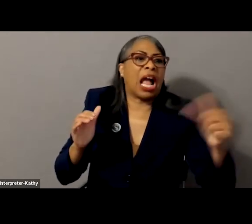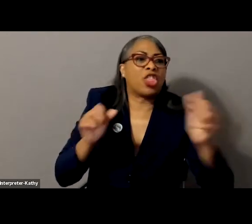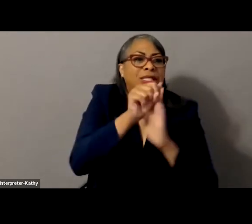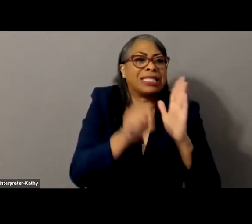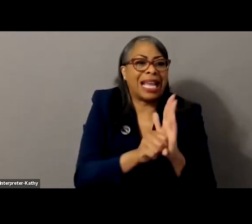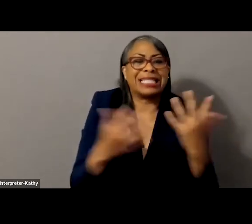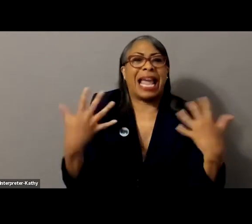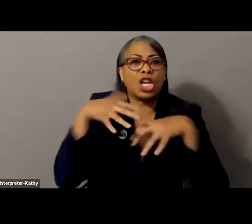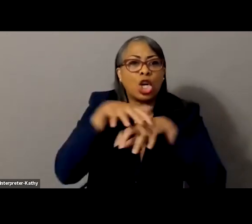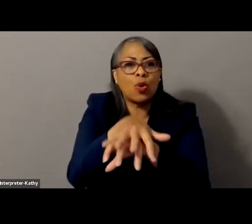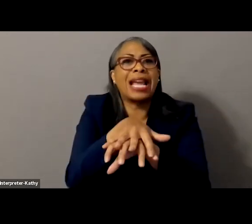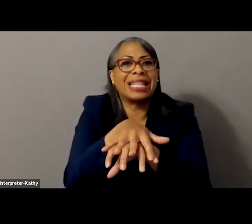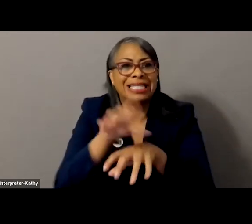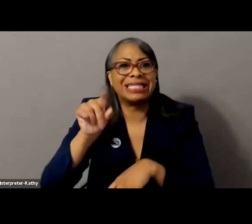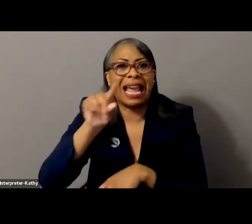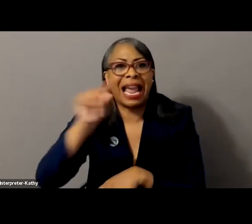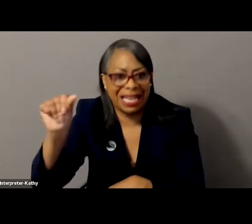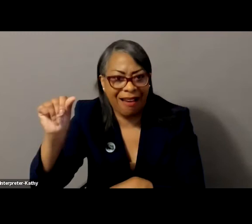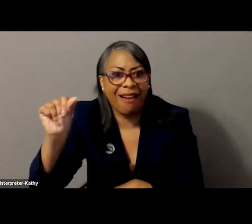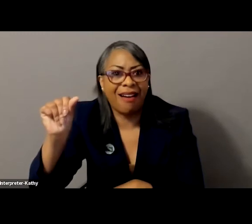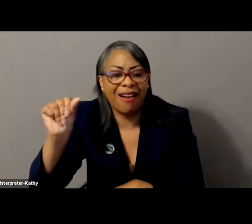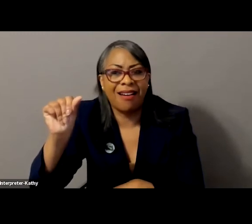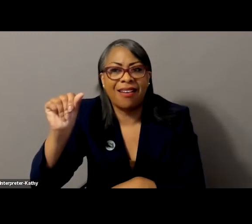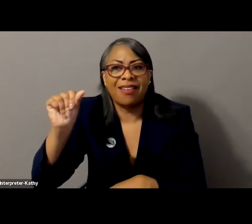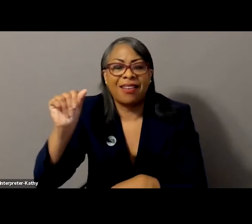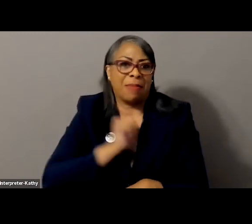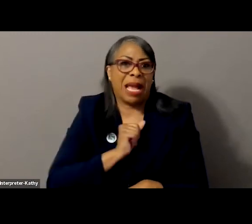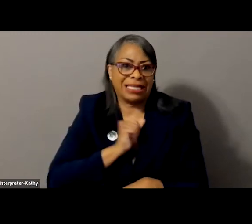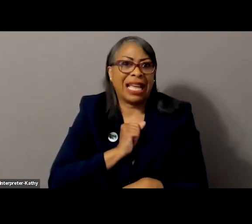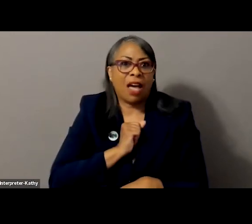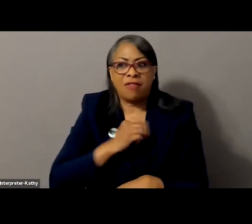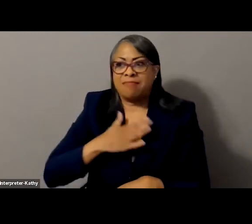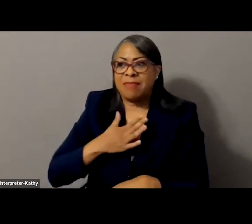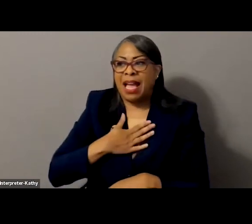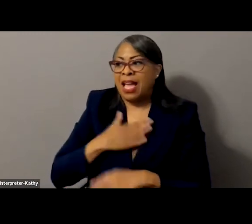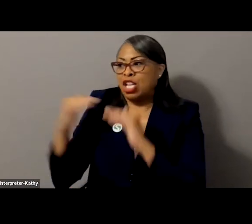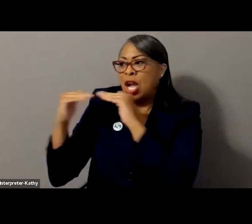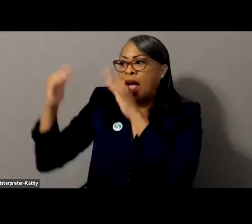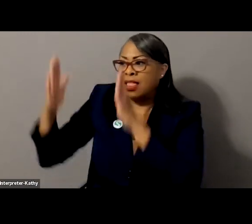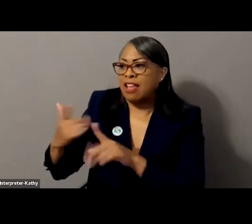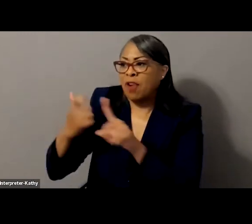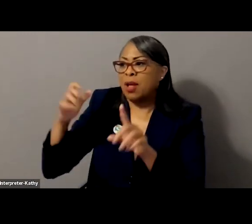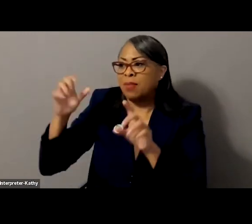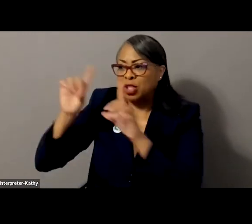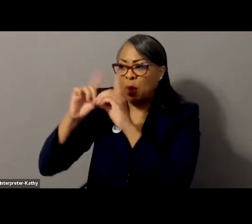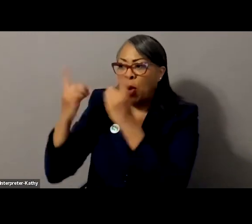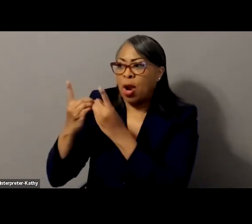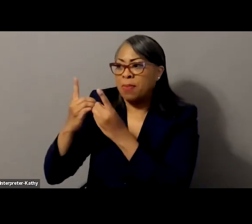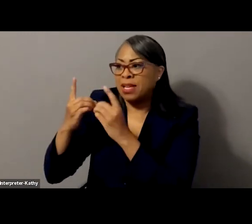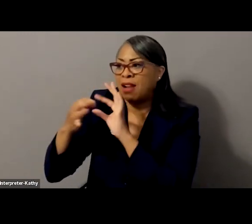it as a researcher by brute force myself. See my colleague there from the Department of Ed, so she knows.